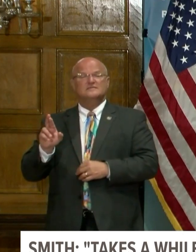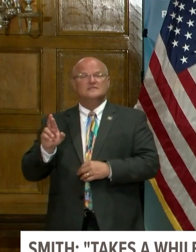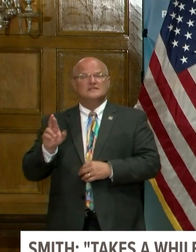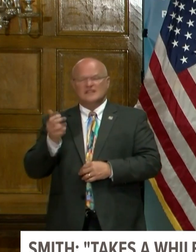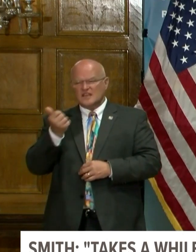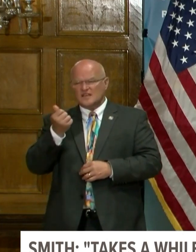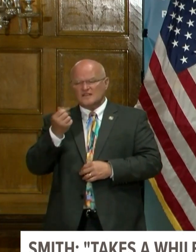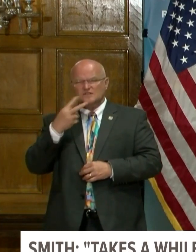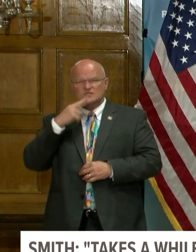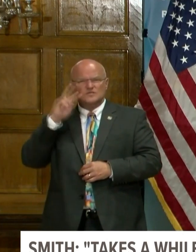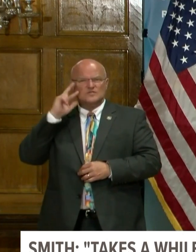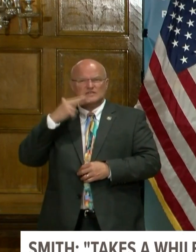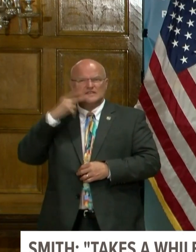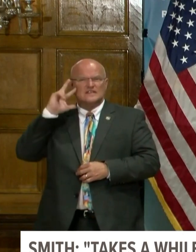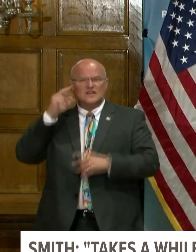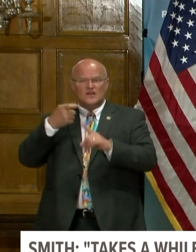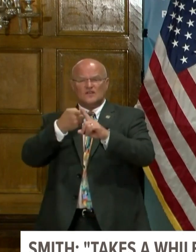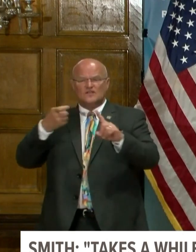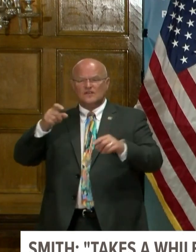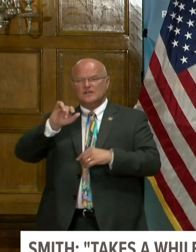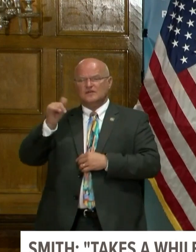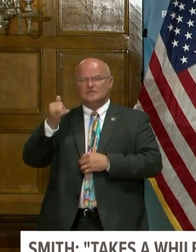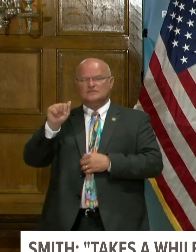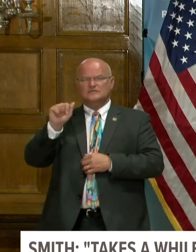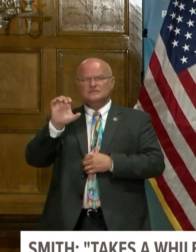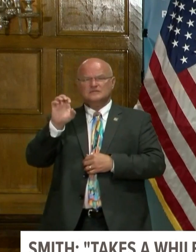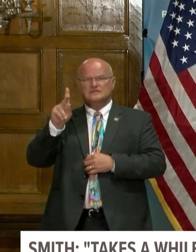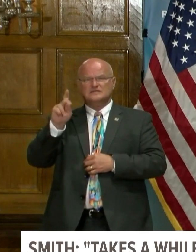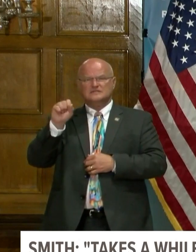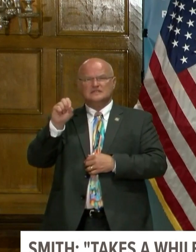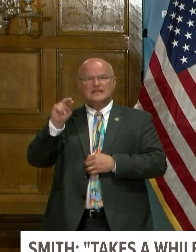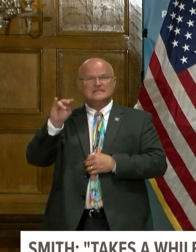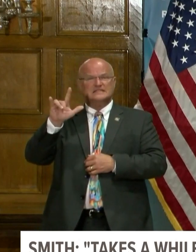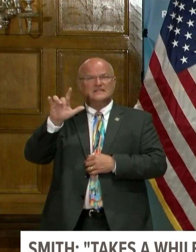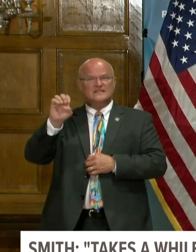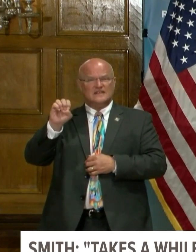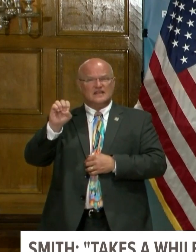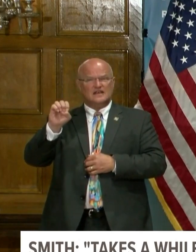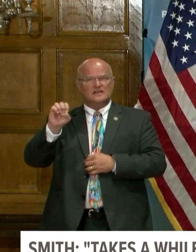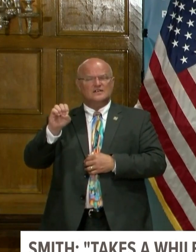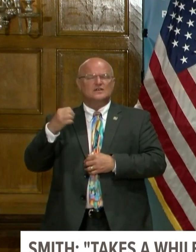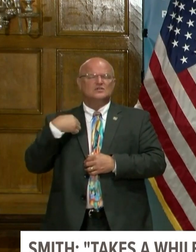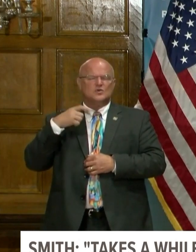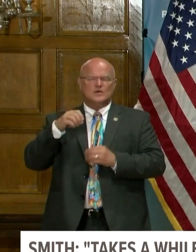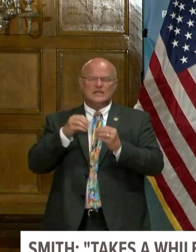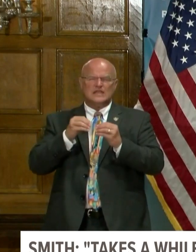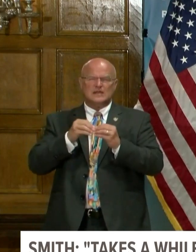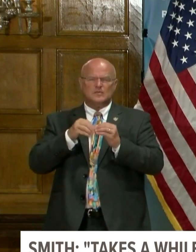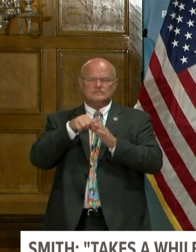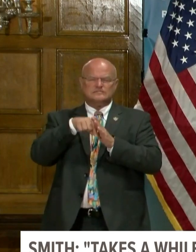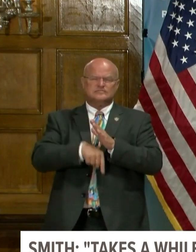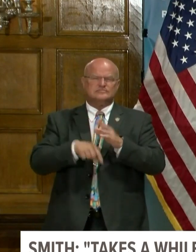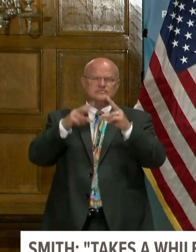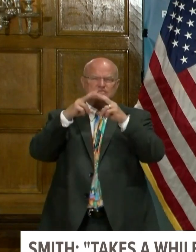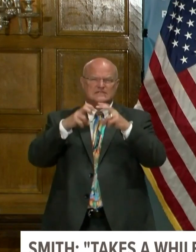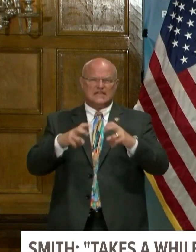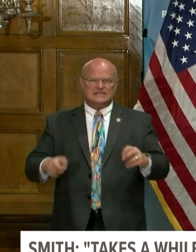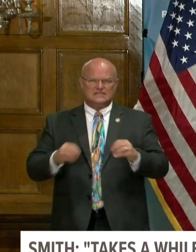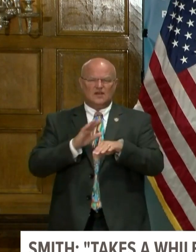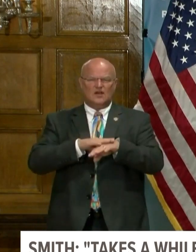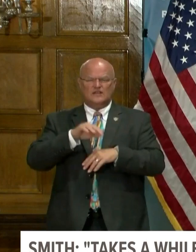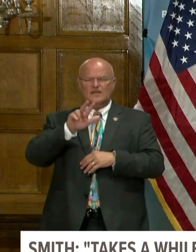A couple days before, it was from Jacksonville. So we'll have to do a more detailed analysis on these 37.